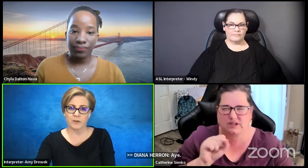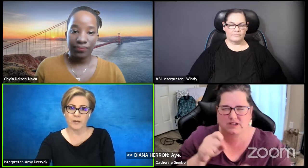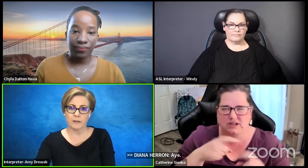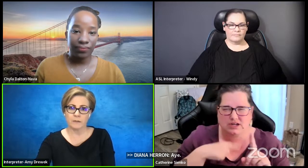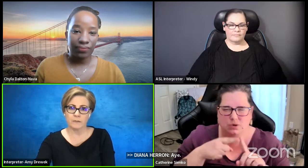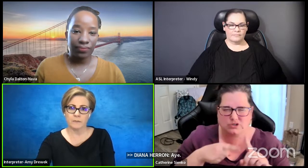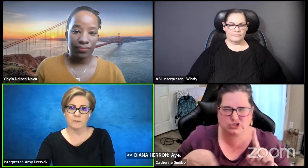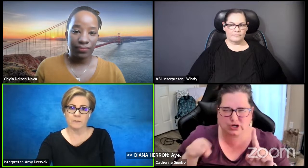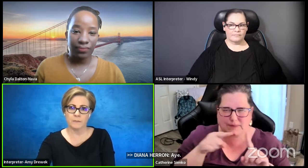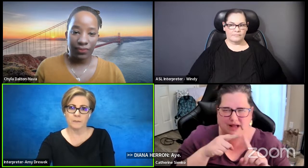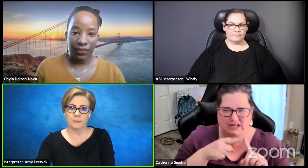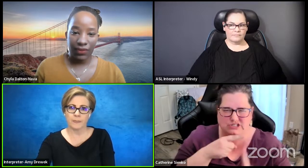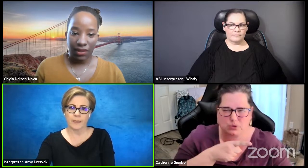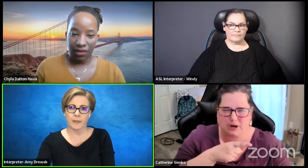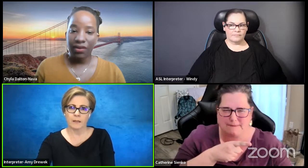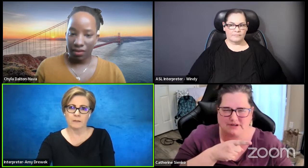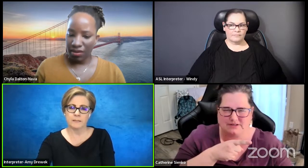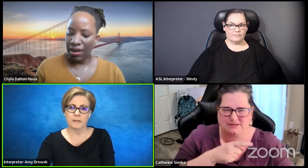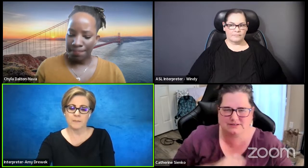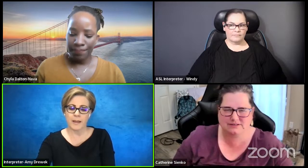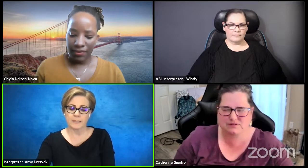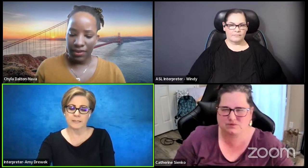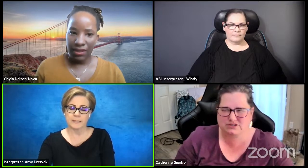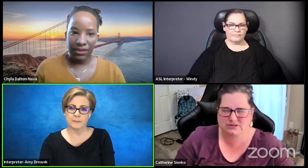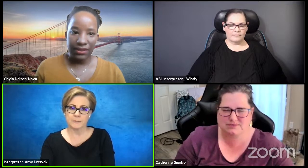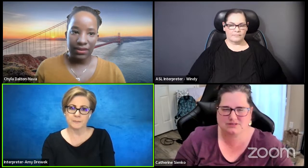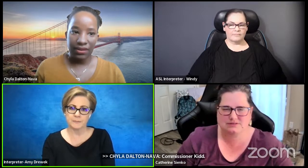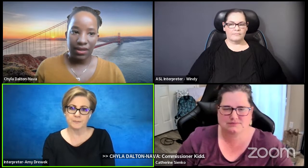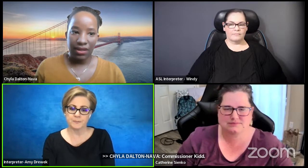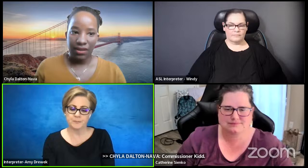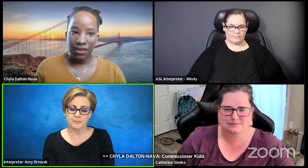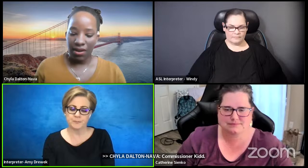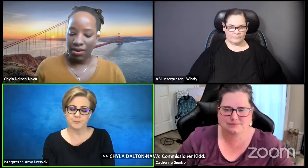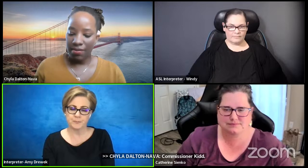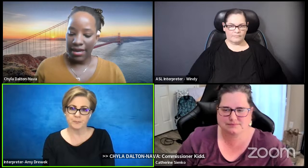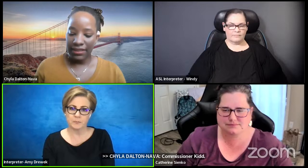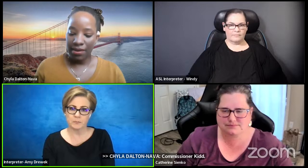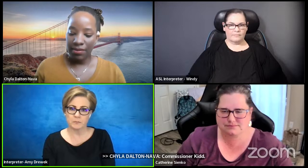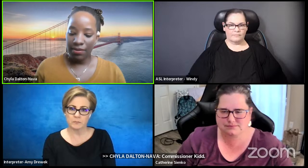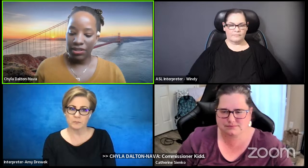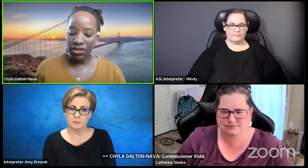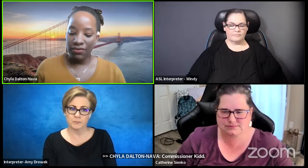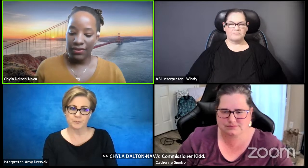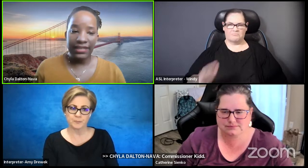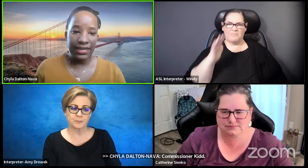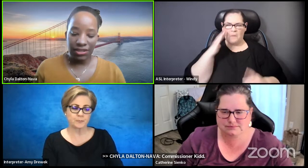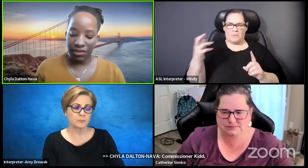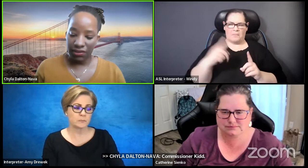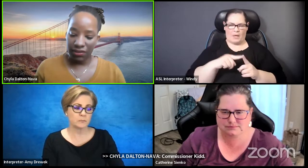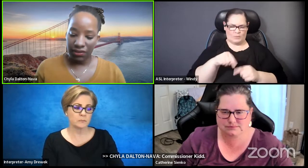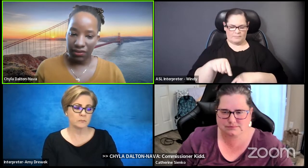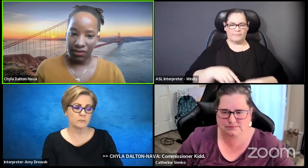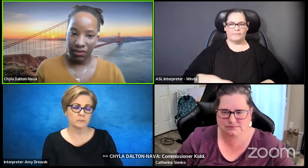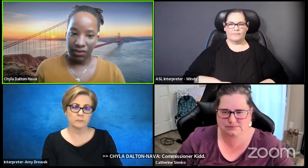RJ, are you here, Commissioner Kidd? Okay. Let's come back to him. I'll come back to him. Commissioner